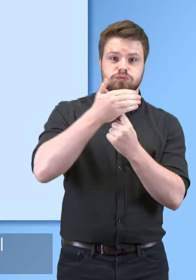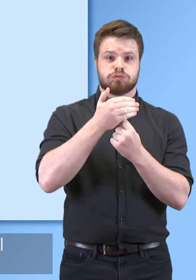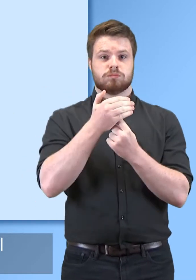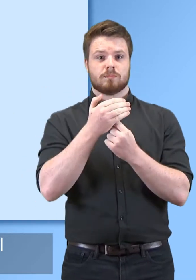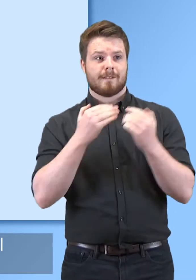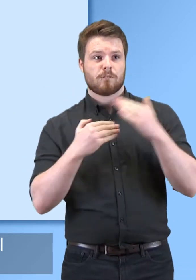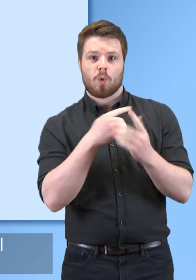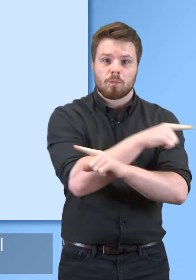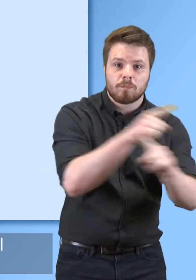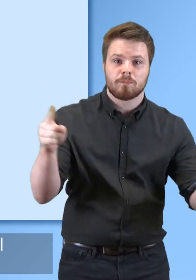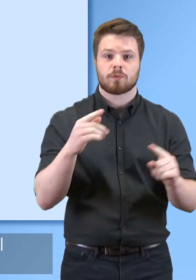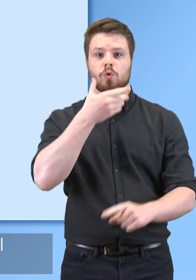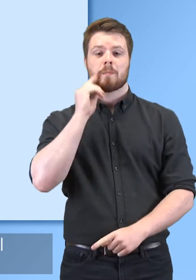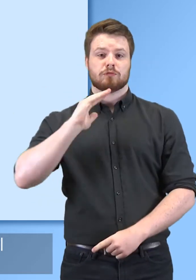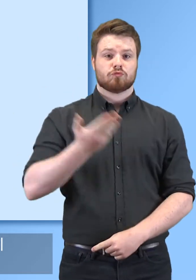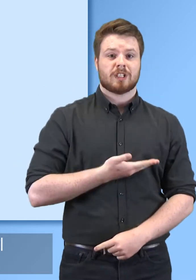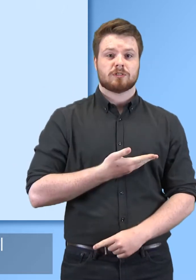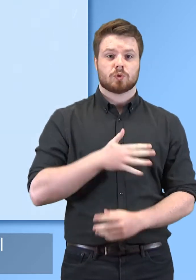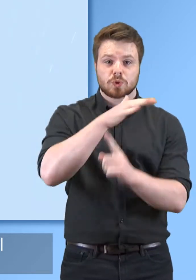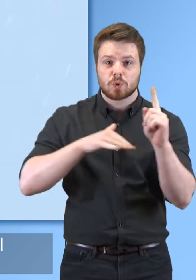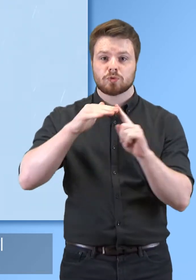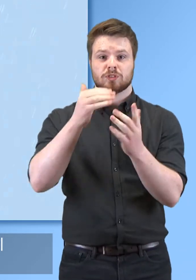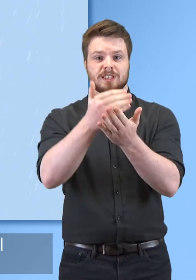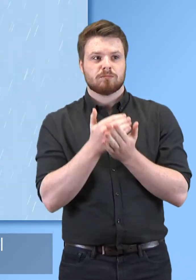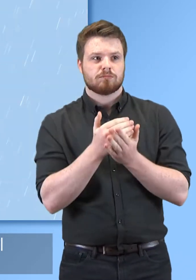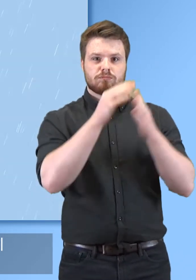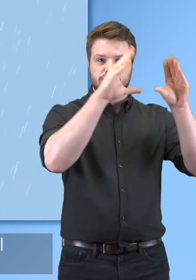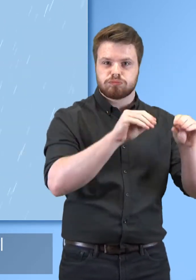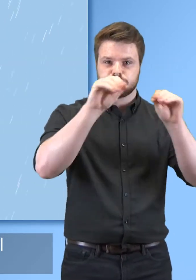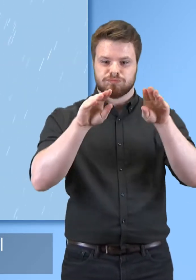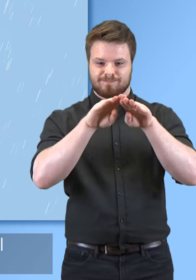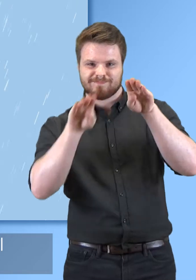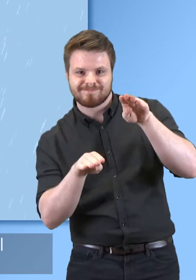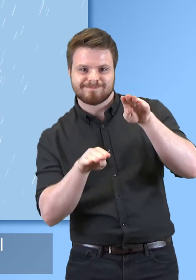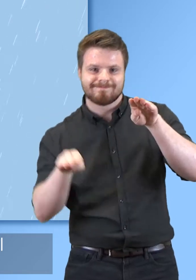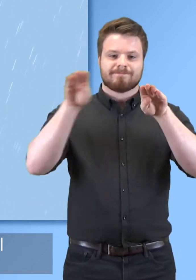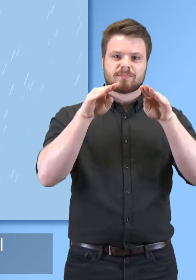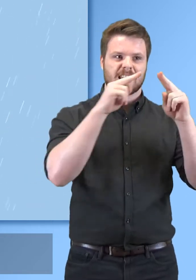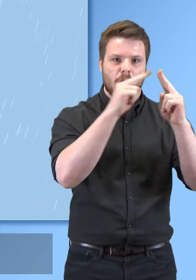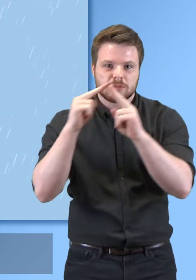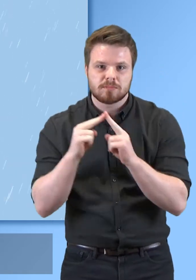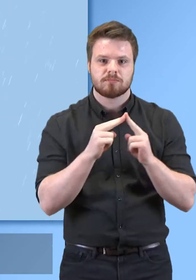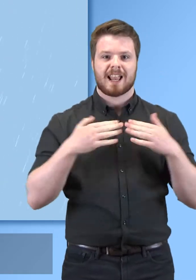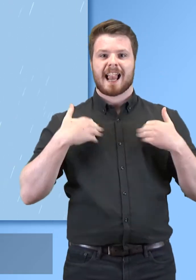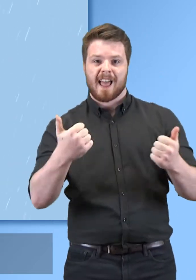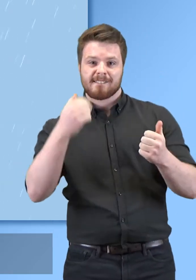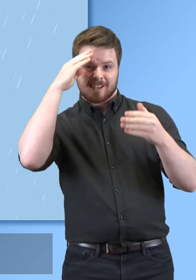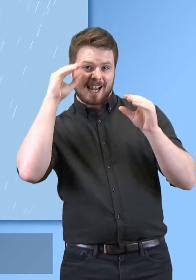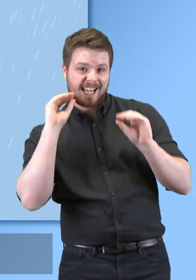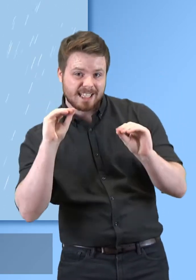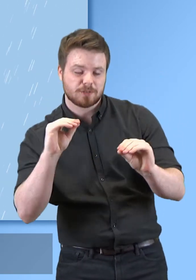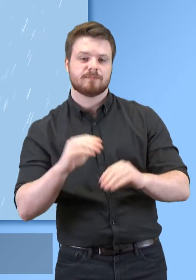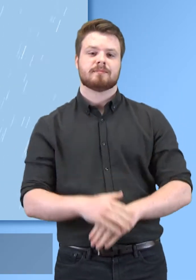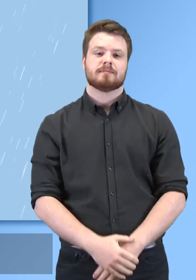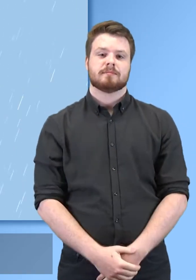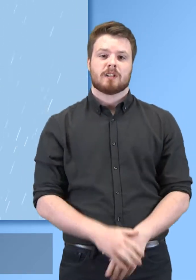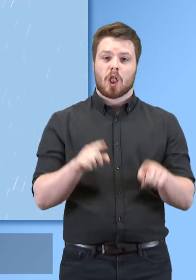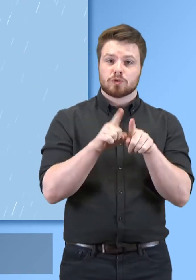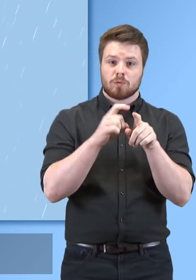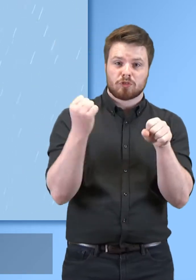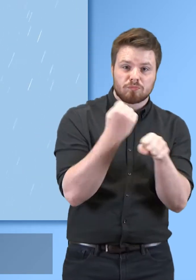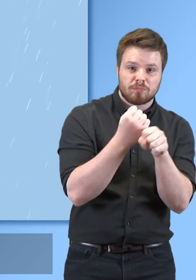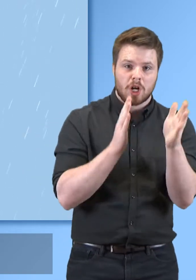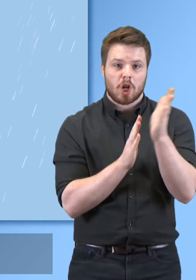could help protect and fulfil everyone's human right to social security, tackling inequalities in housing, health